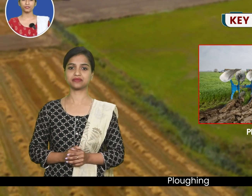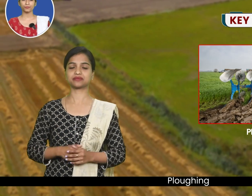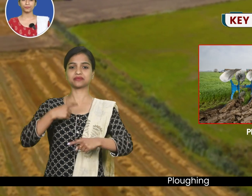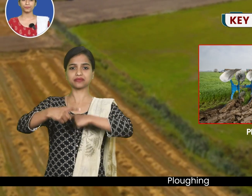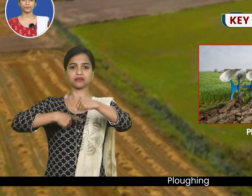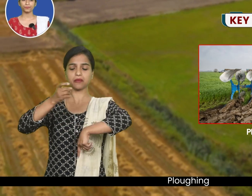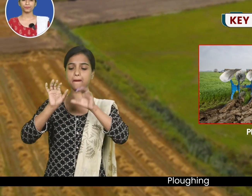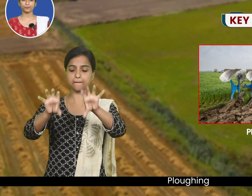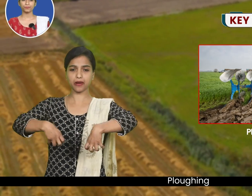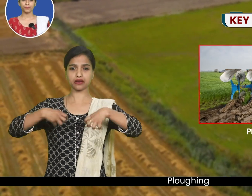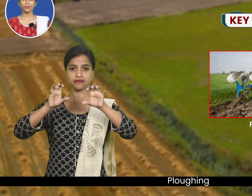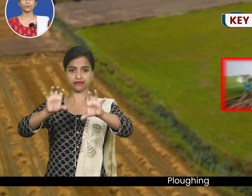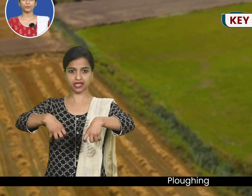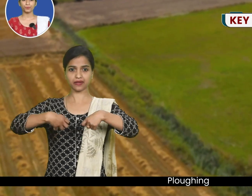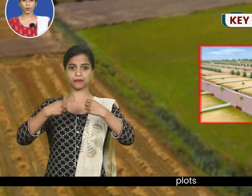ploughing,